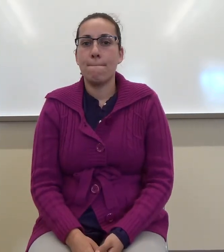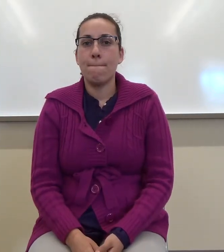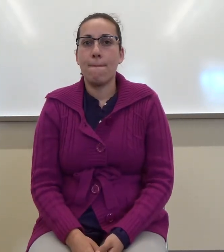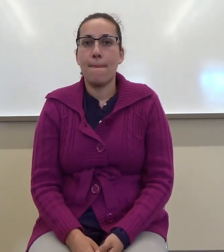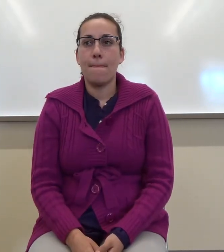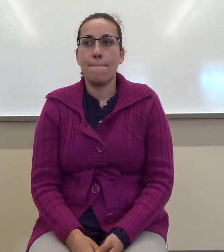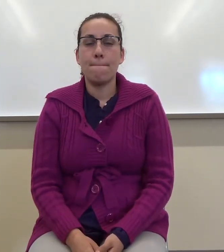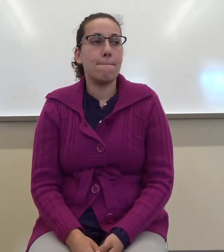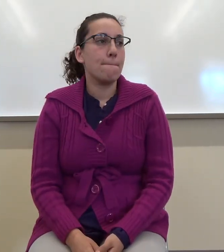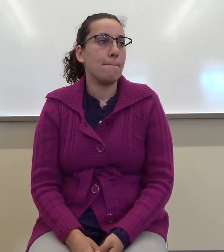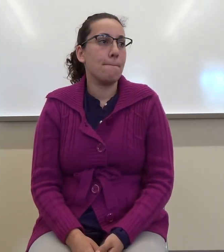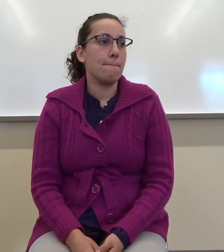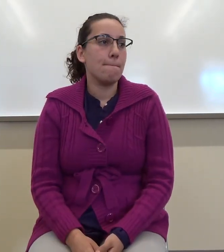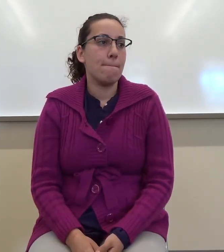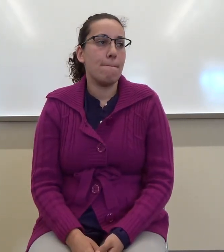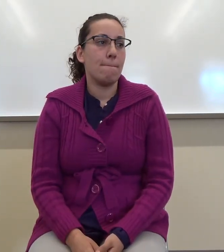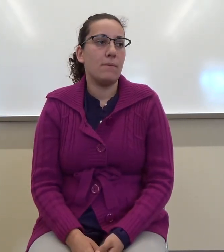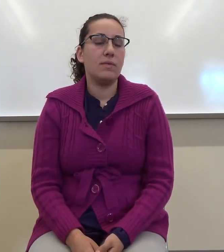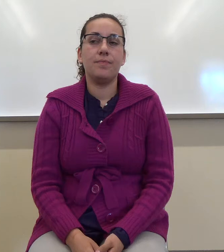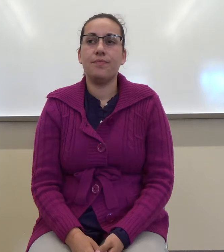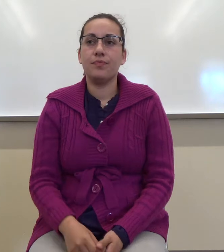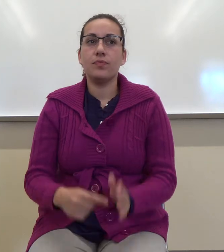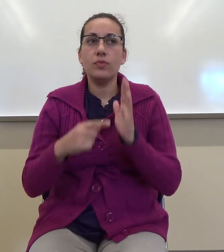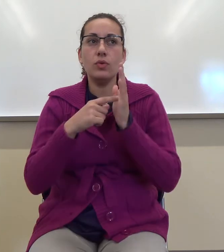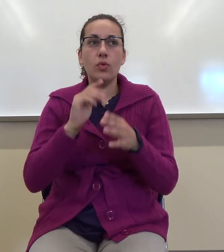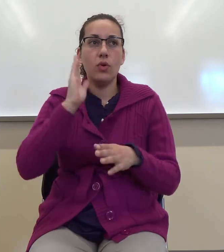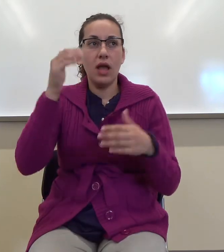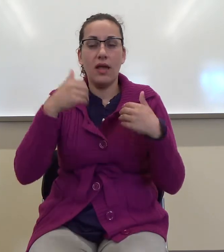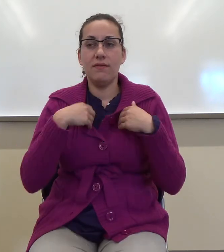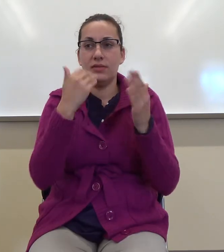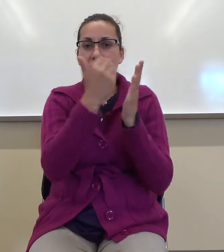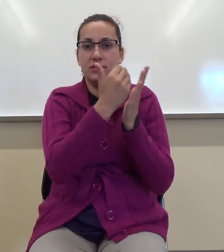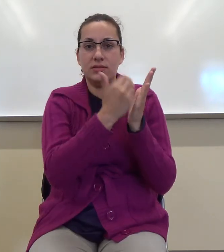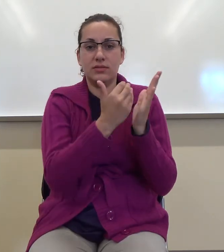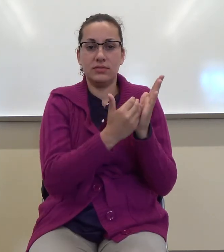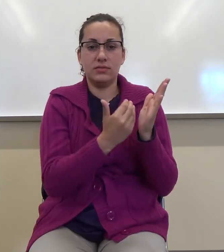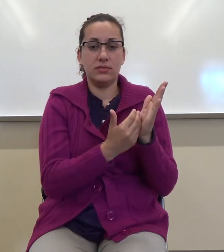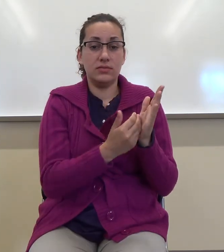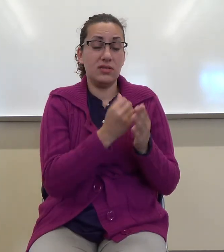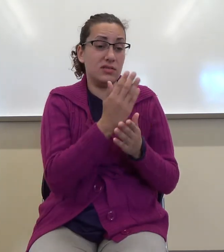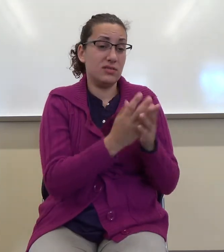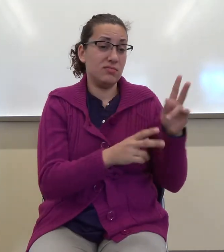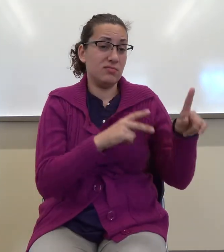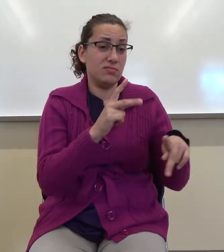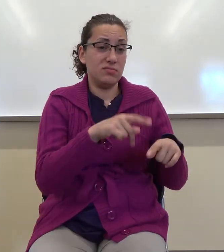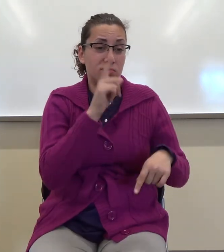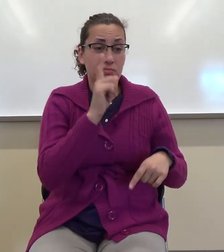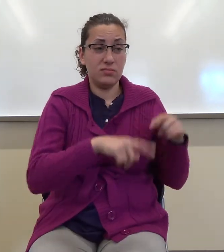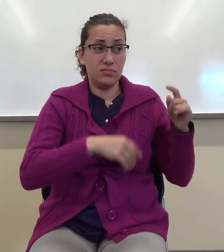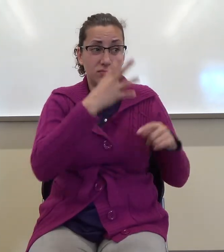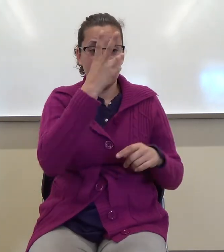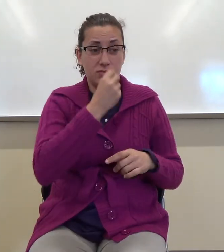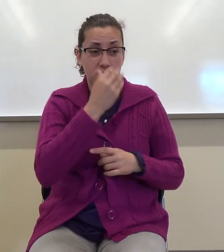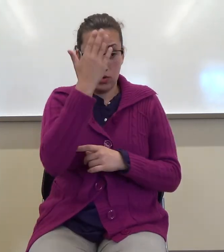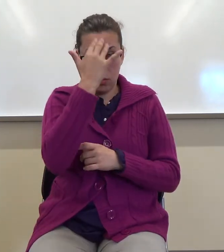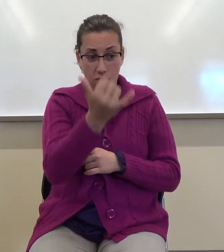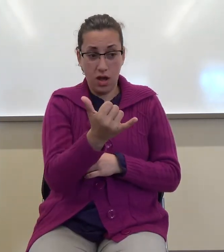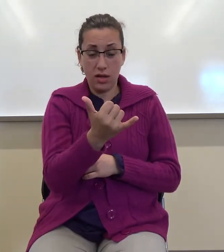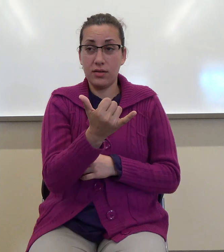list, right? Some people can't sleep because they take their daytime worries to bed.